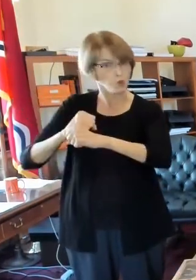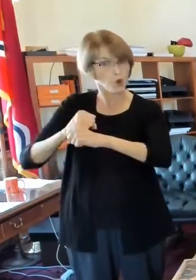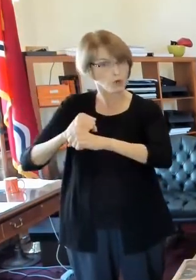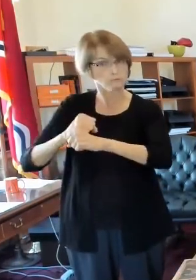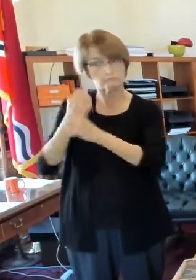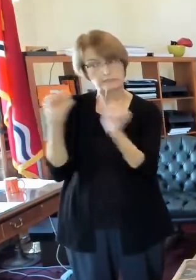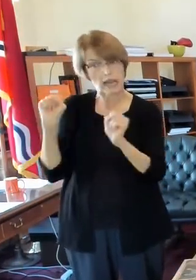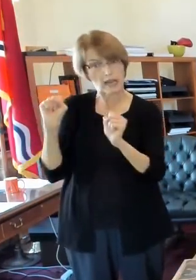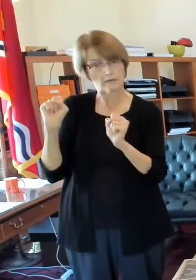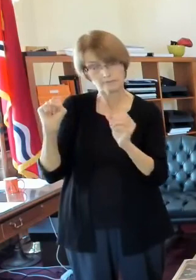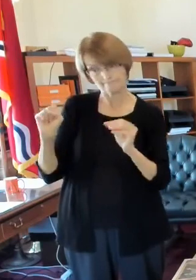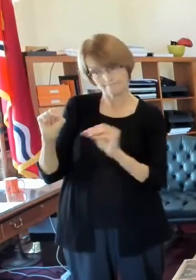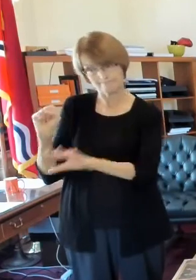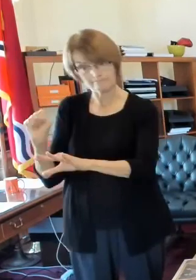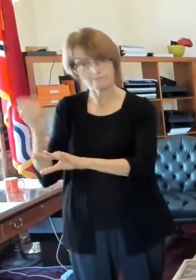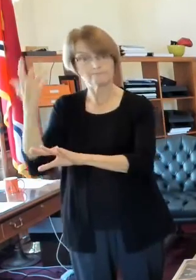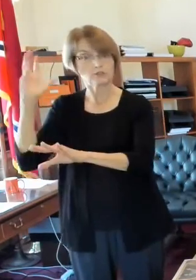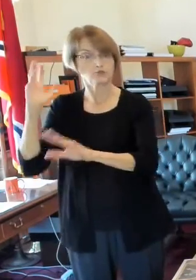ballot drop box.